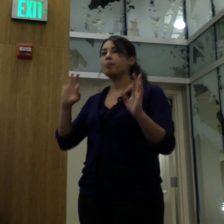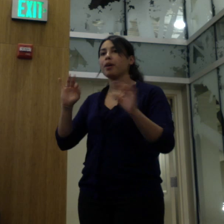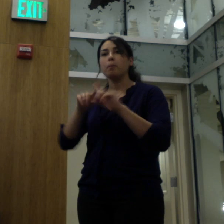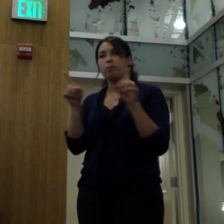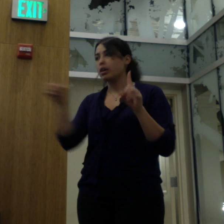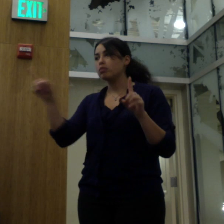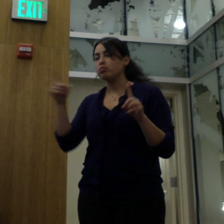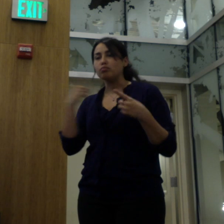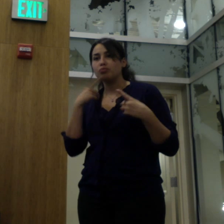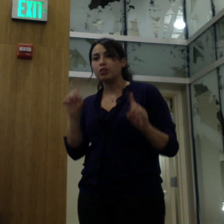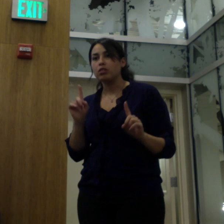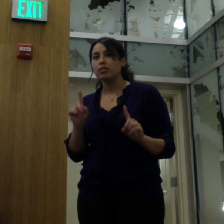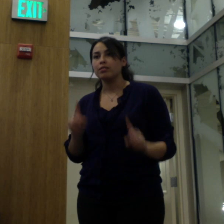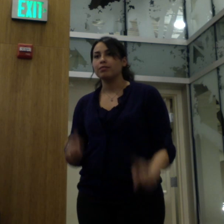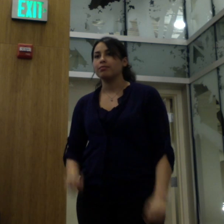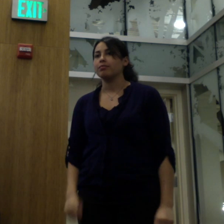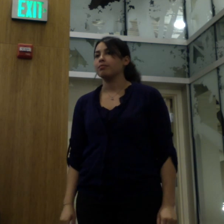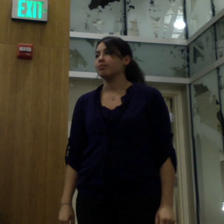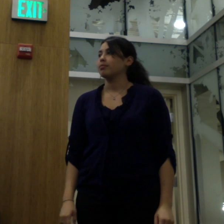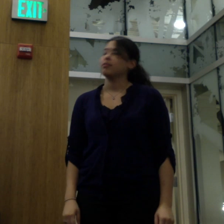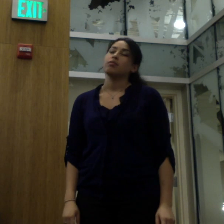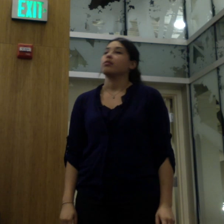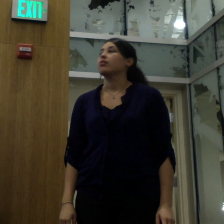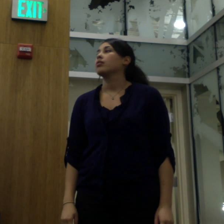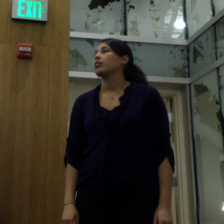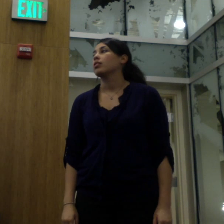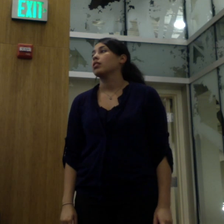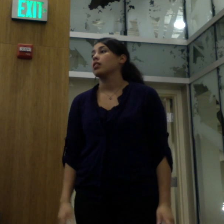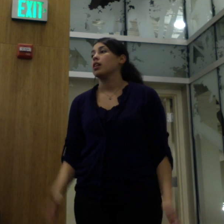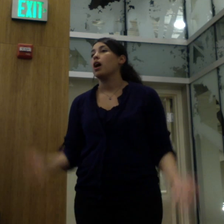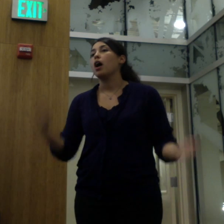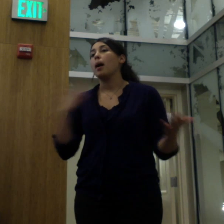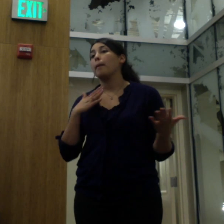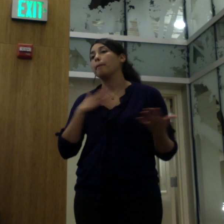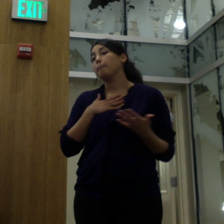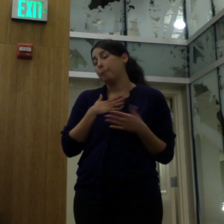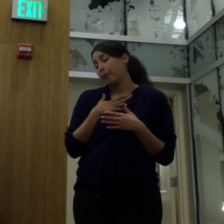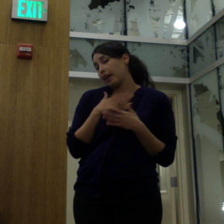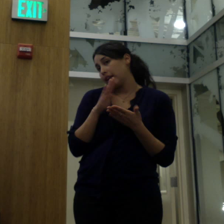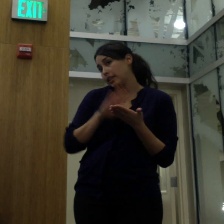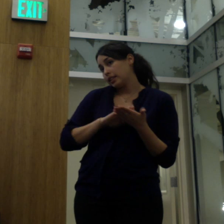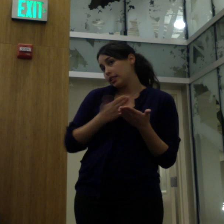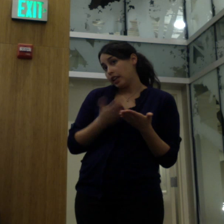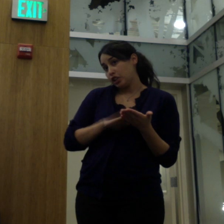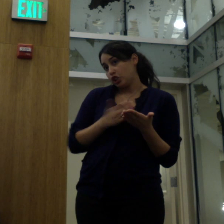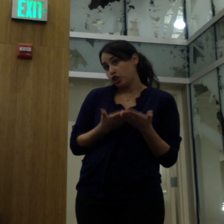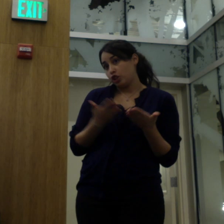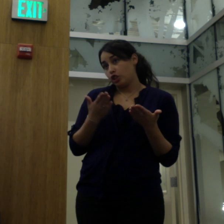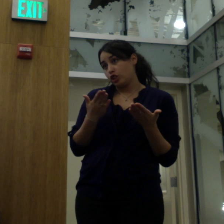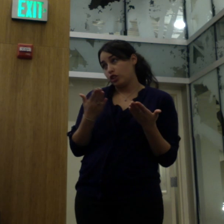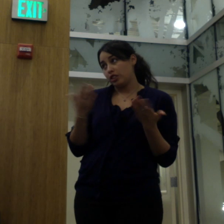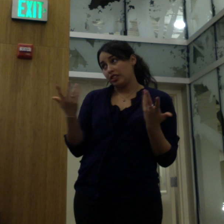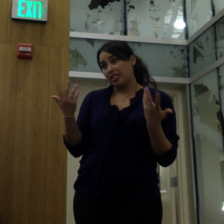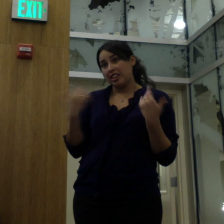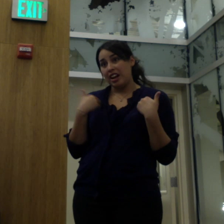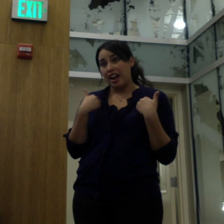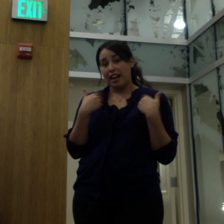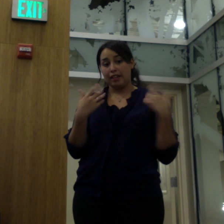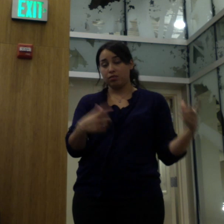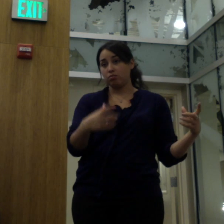would work. Okay. As far as my kitchen goes, do I have any kind of little